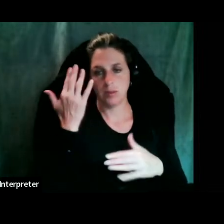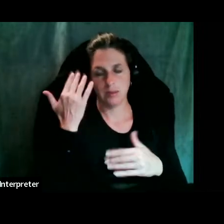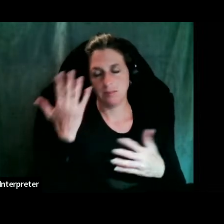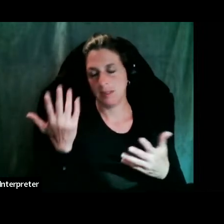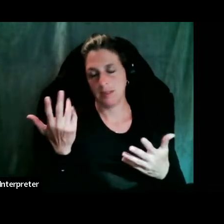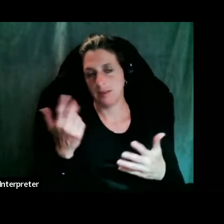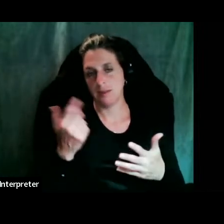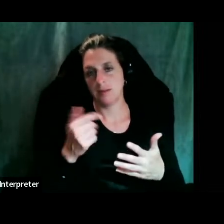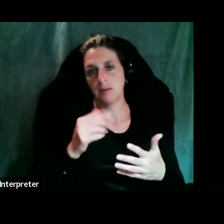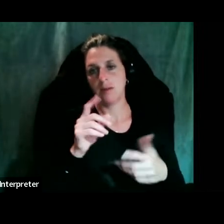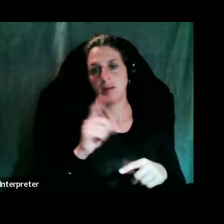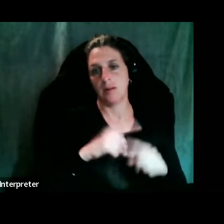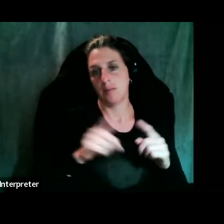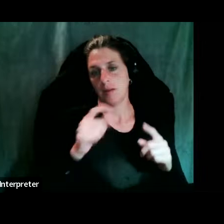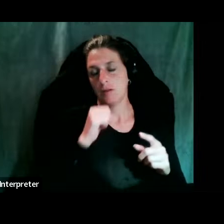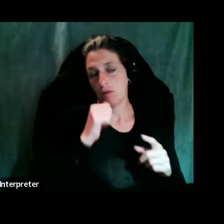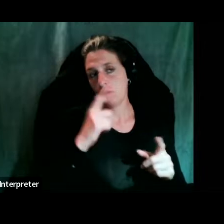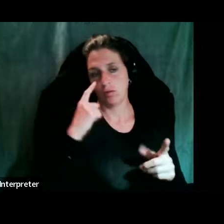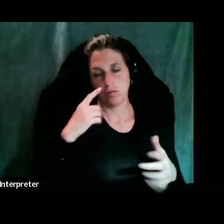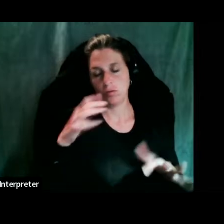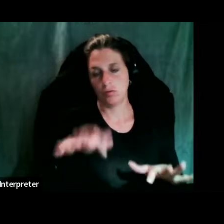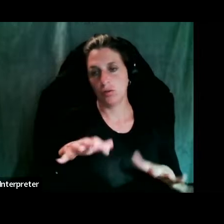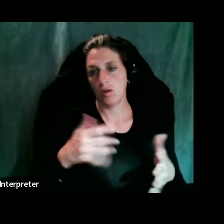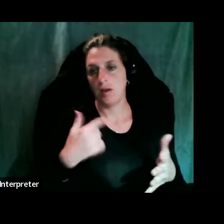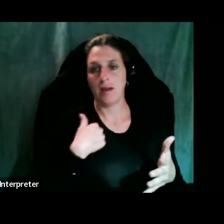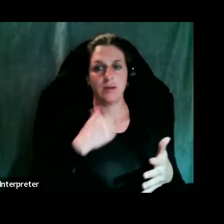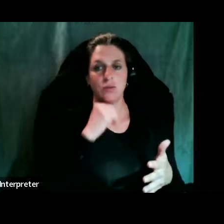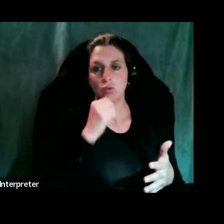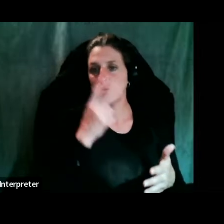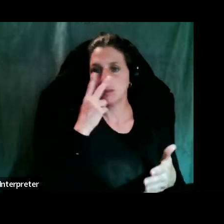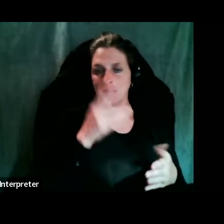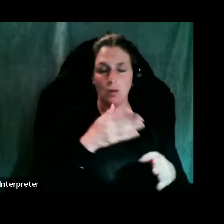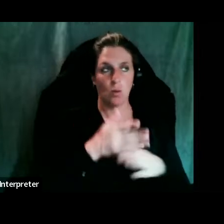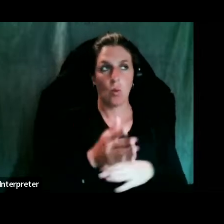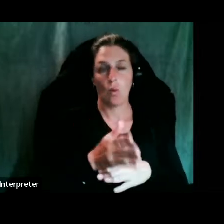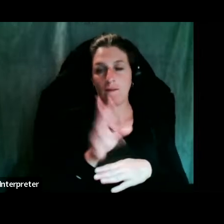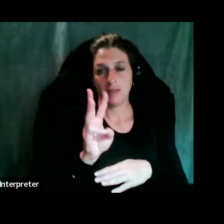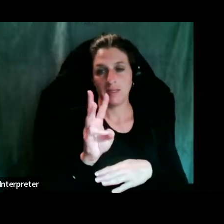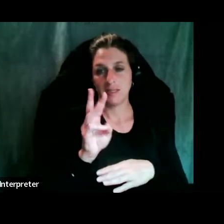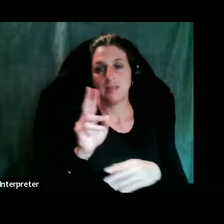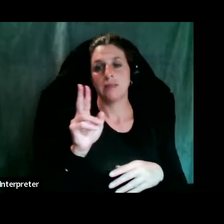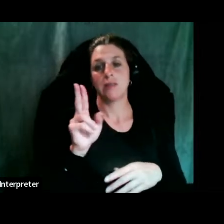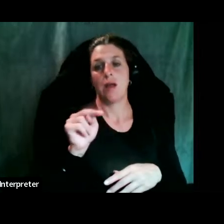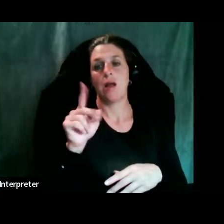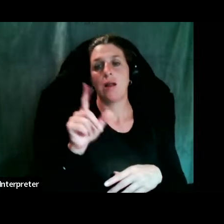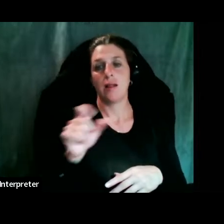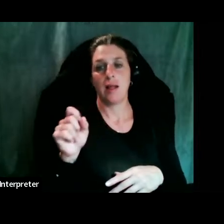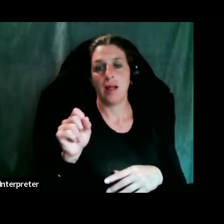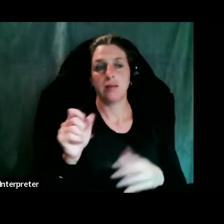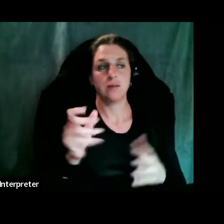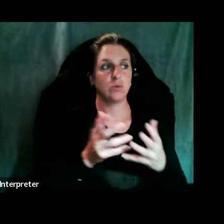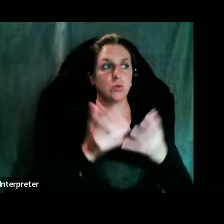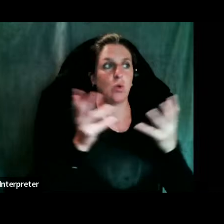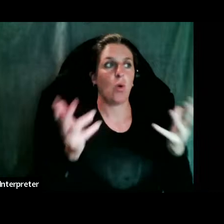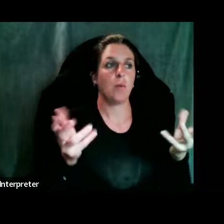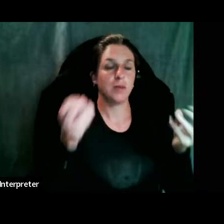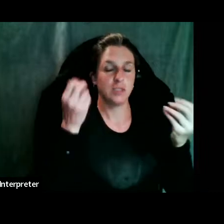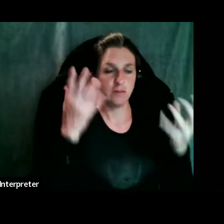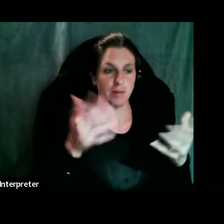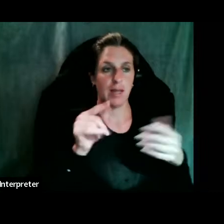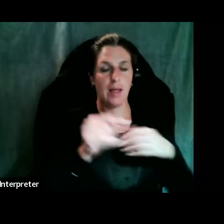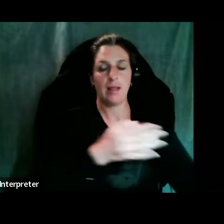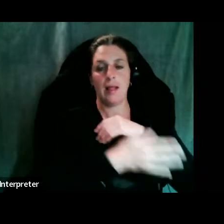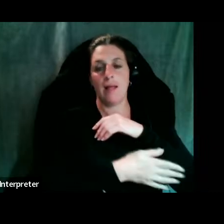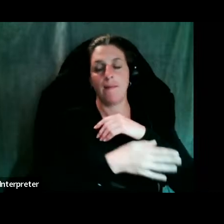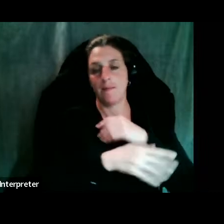I wouldn't be shocked. Okay. I don't see it going over 6 unless there is just so much information at the county. No more 7.5.